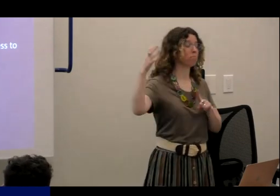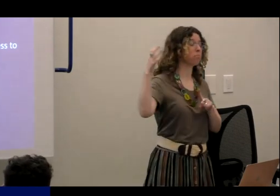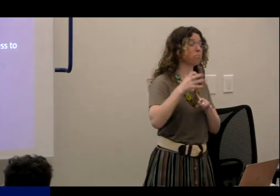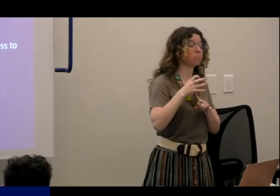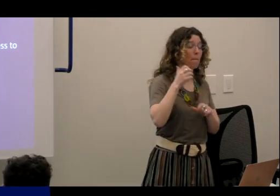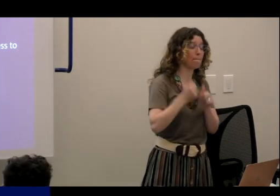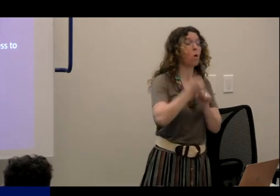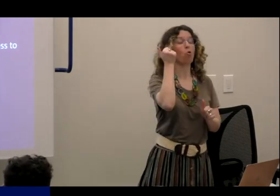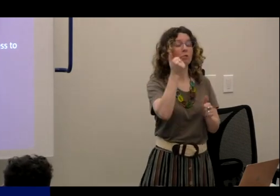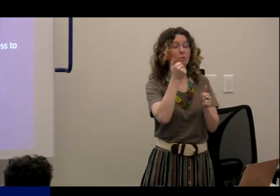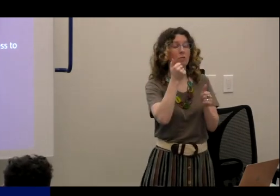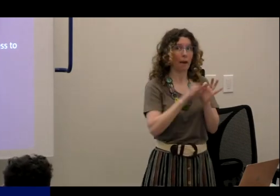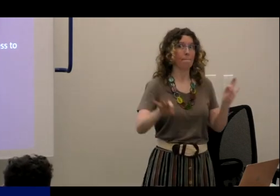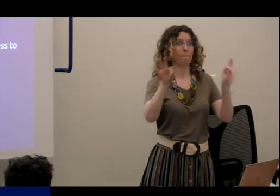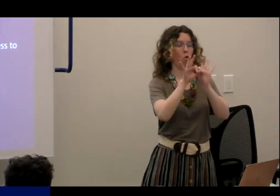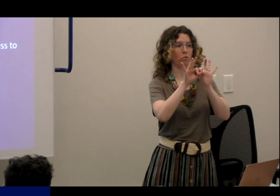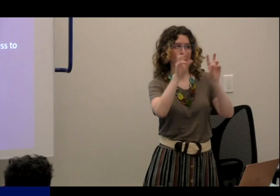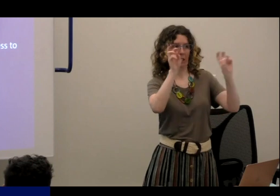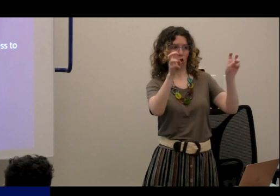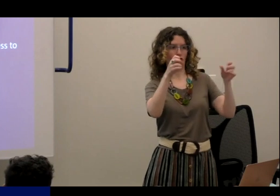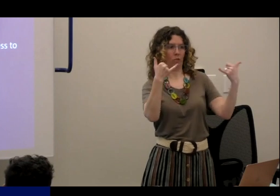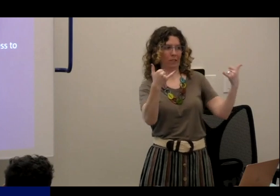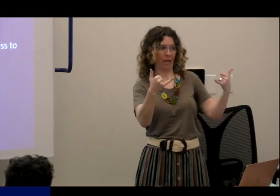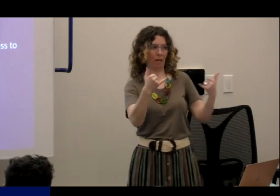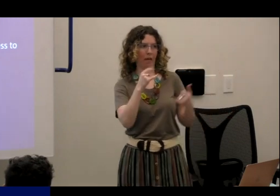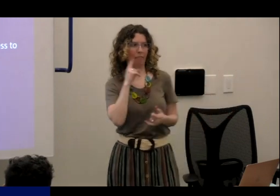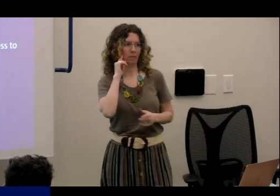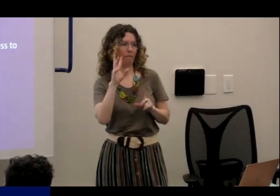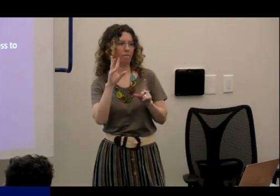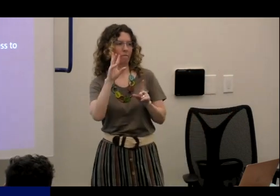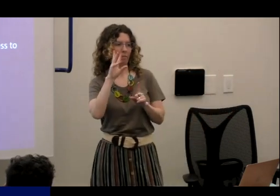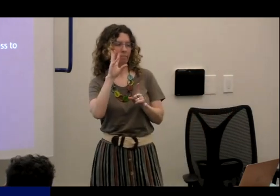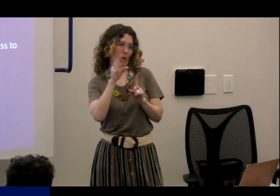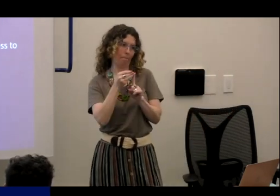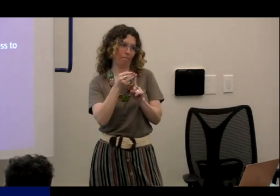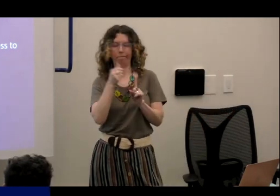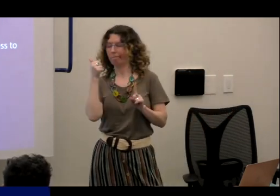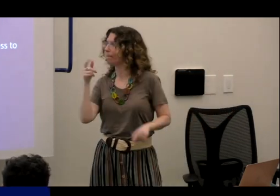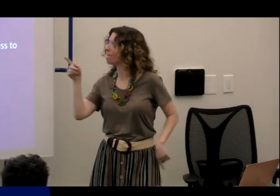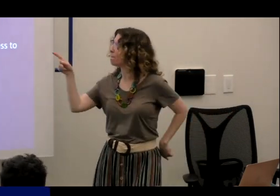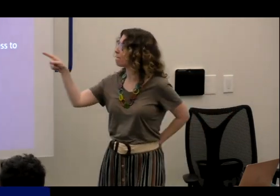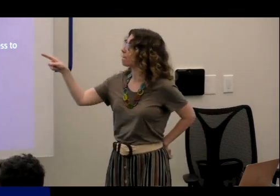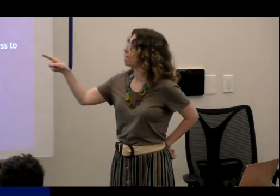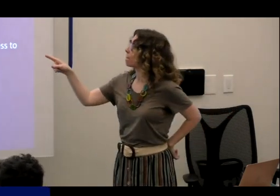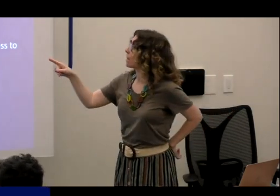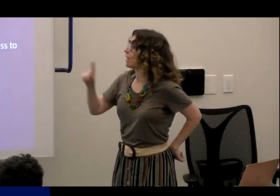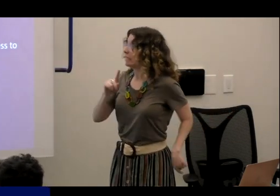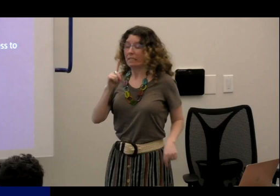in the deaf community. Language deprivation is one of the most significant and important topics today in the deaf community.